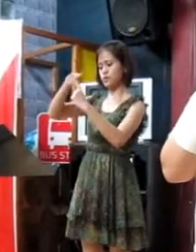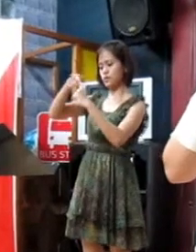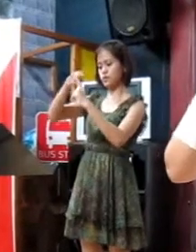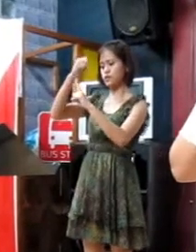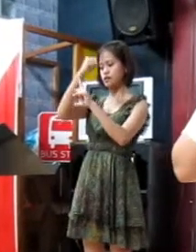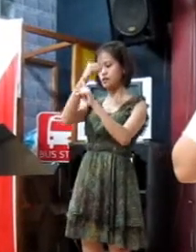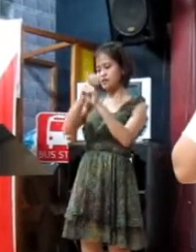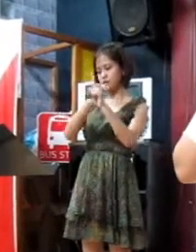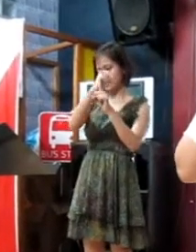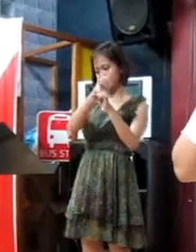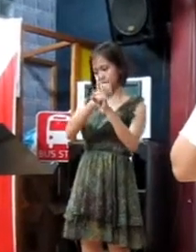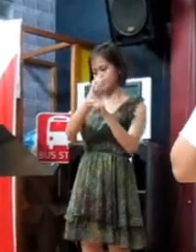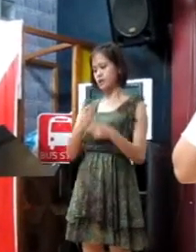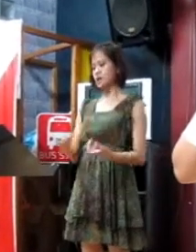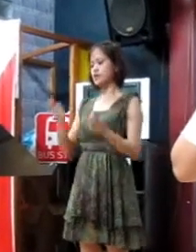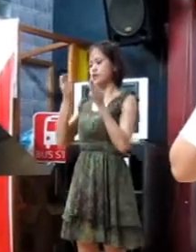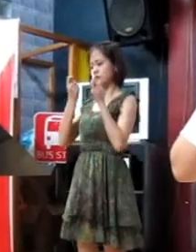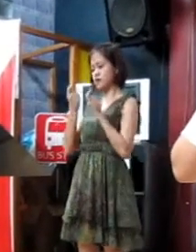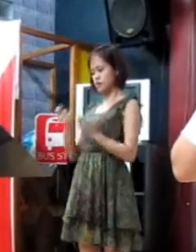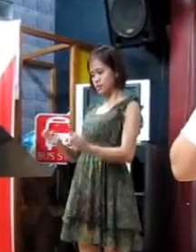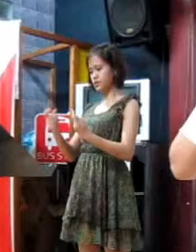June to September.